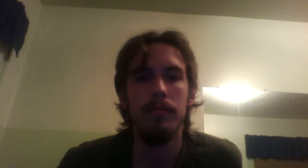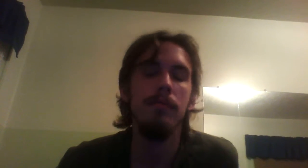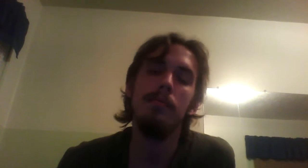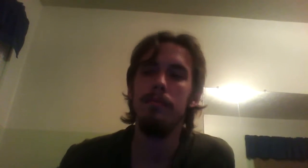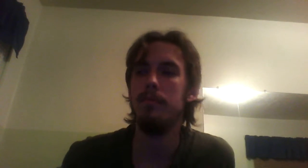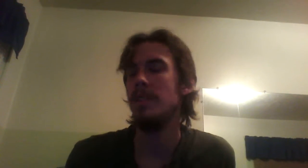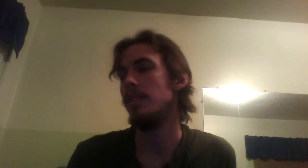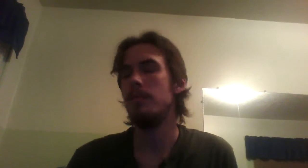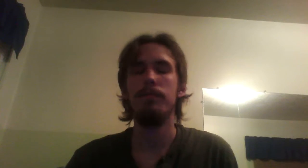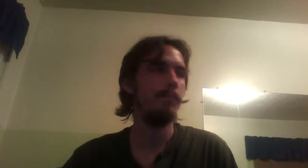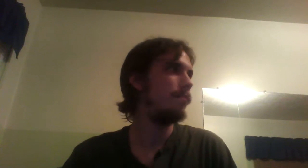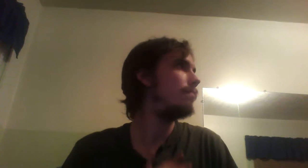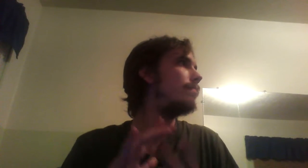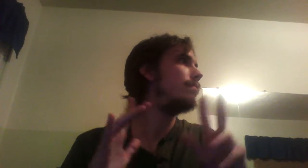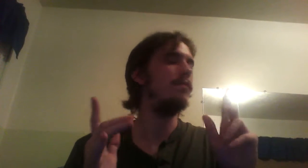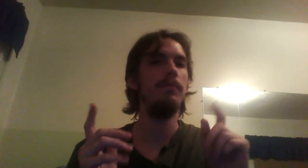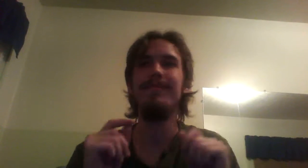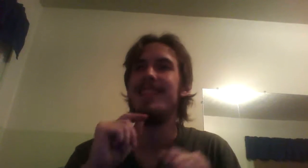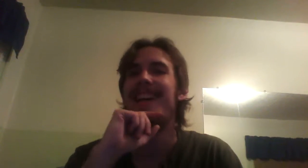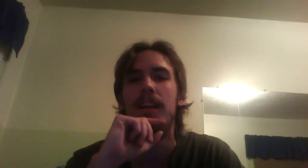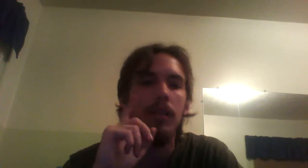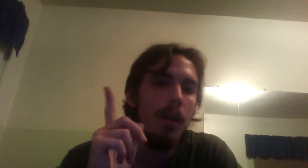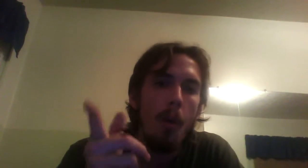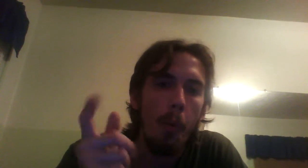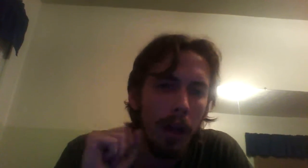And for the night we go unite as one Well